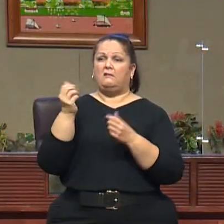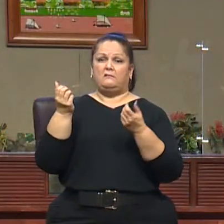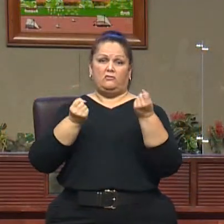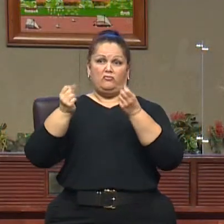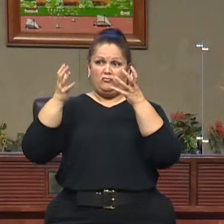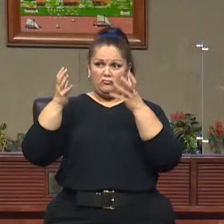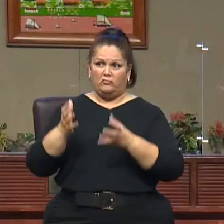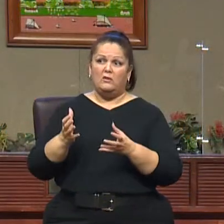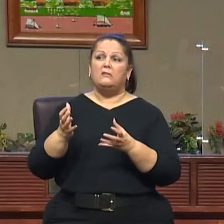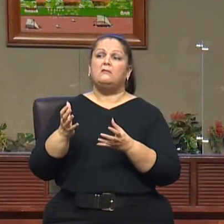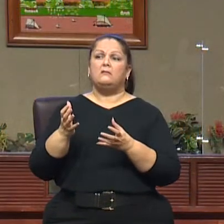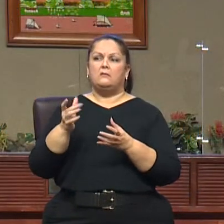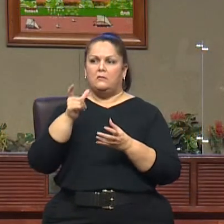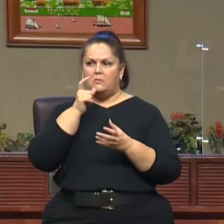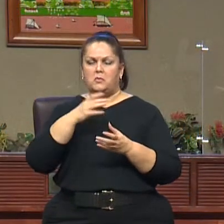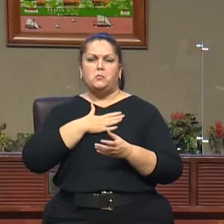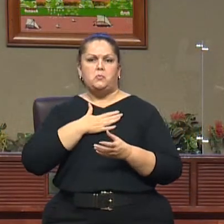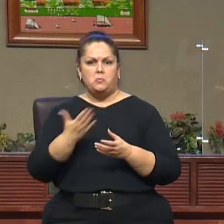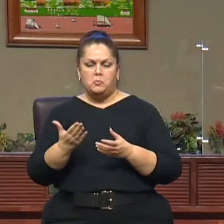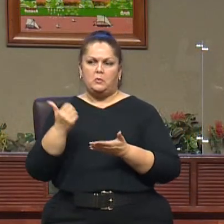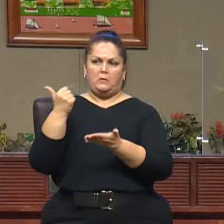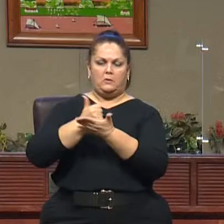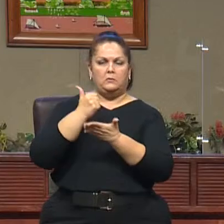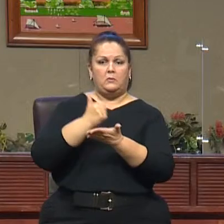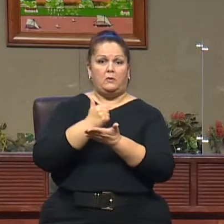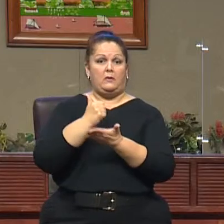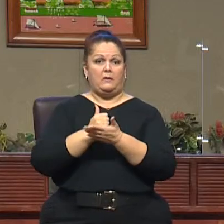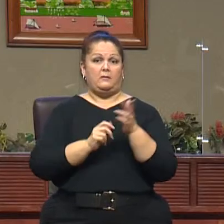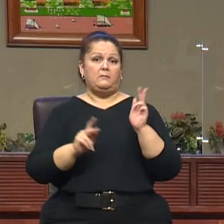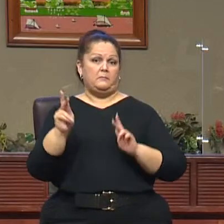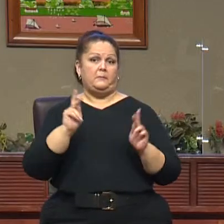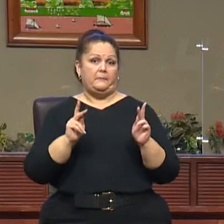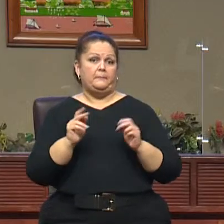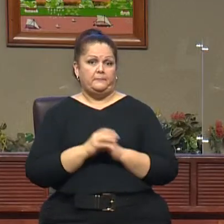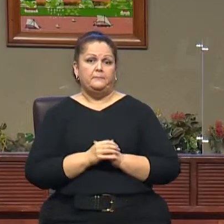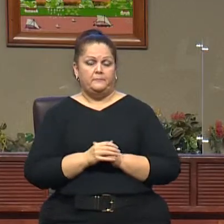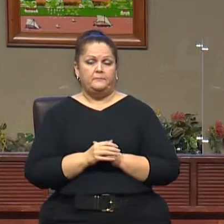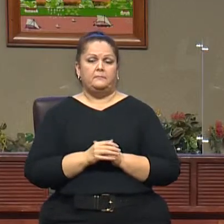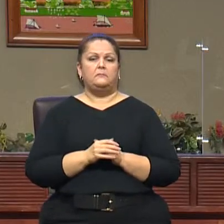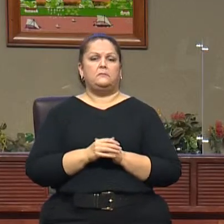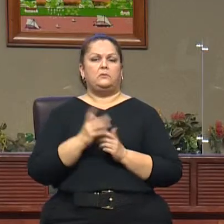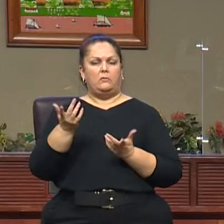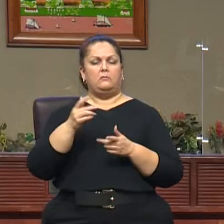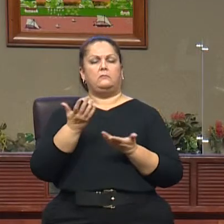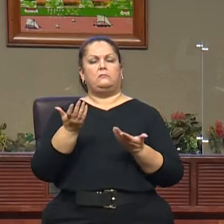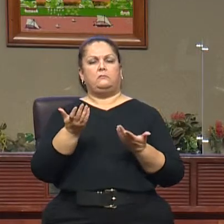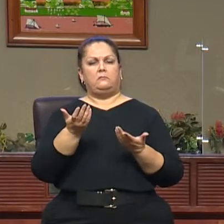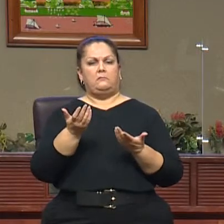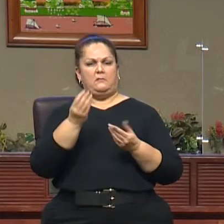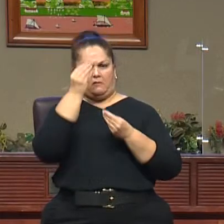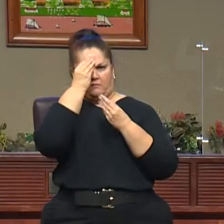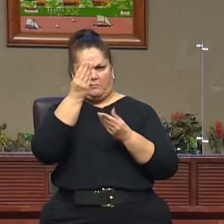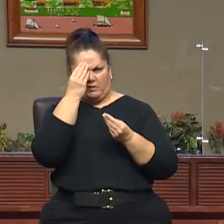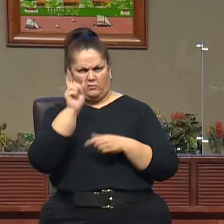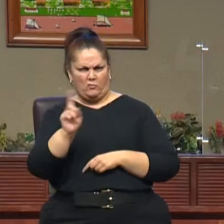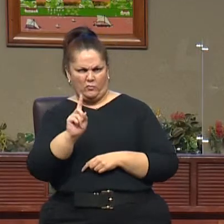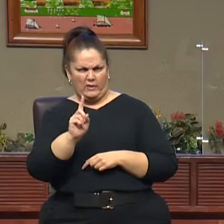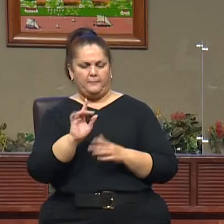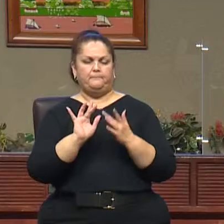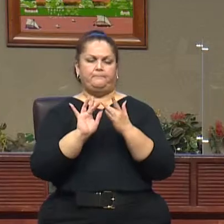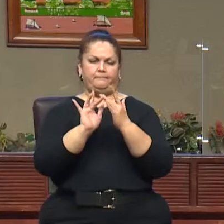drivers who have been assisting our vulnerable residents. Again, you can get information by visiting our website at